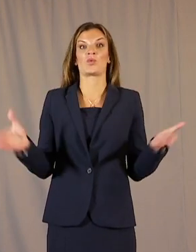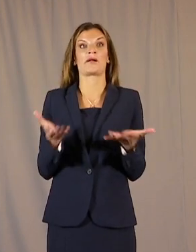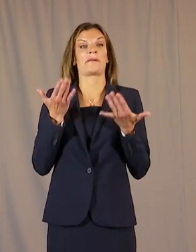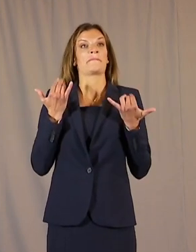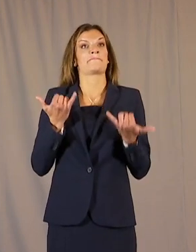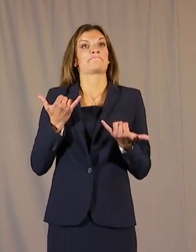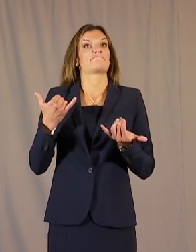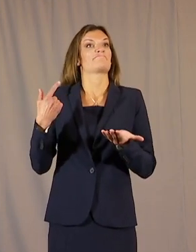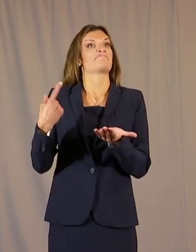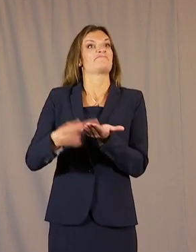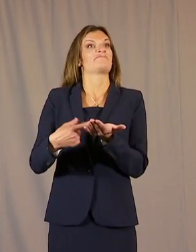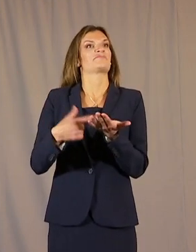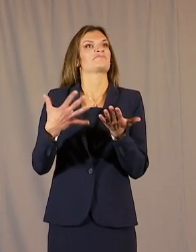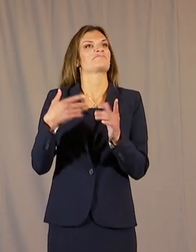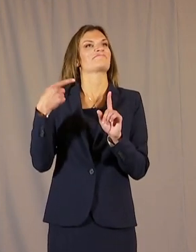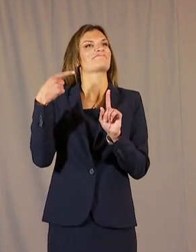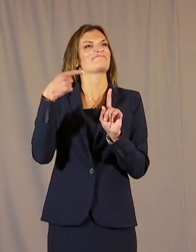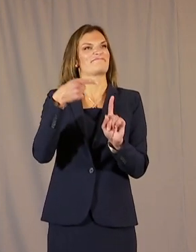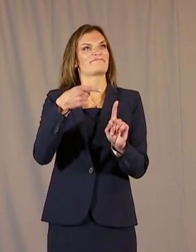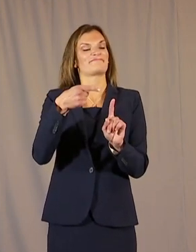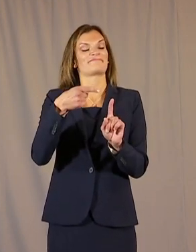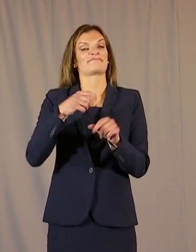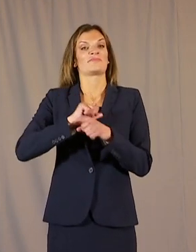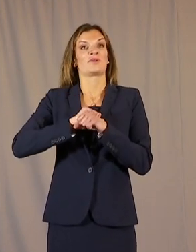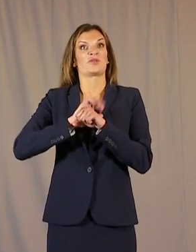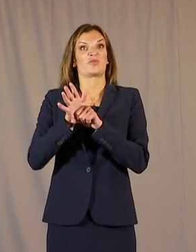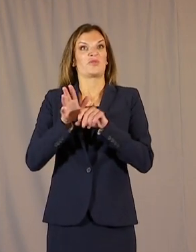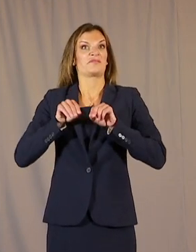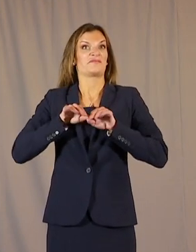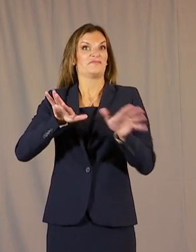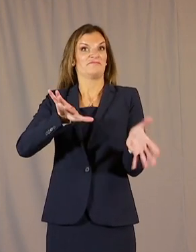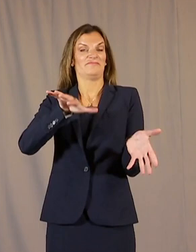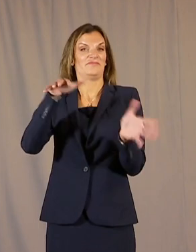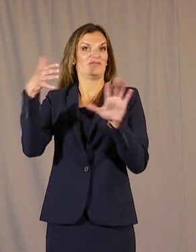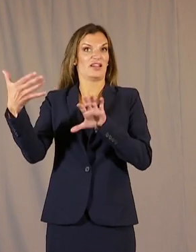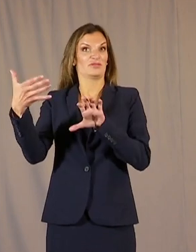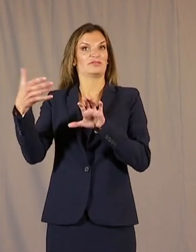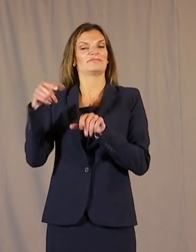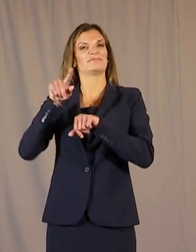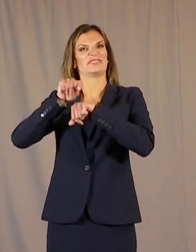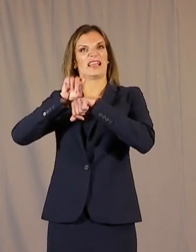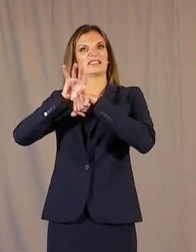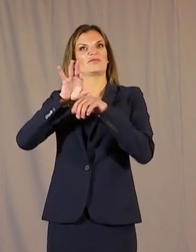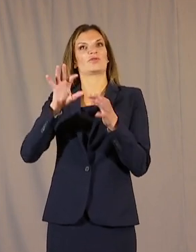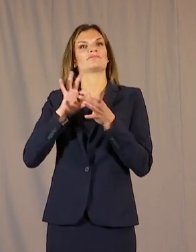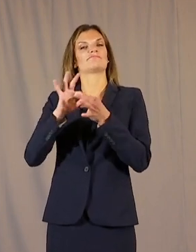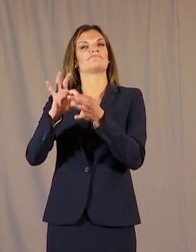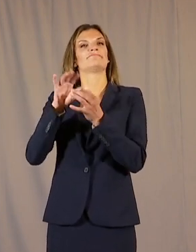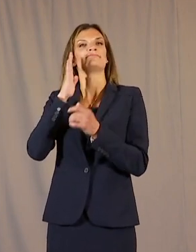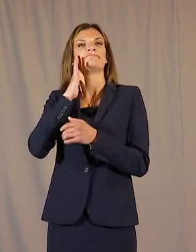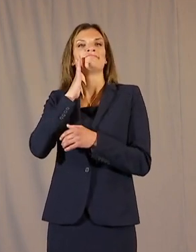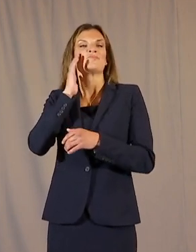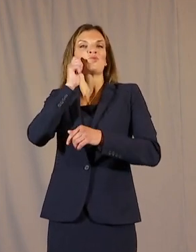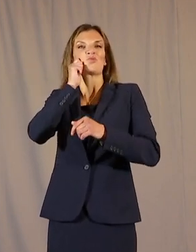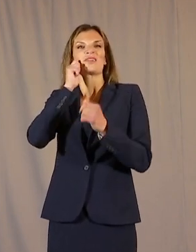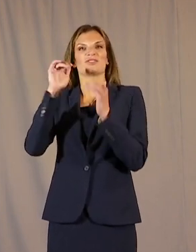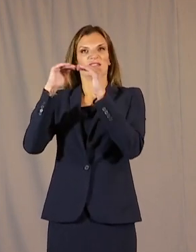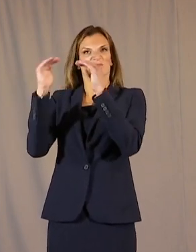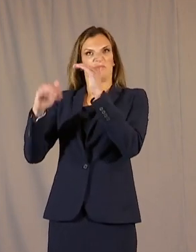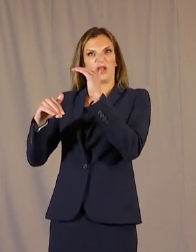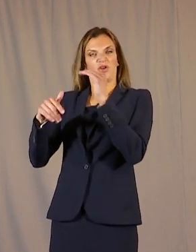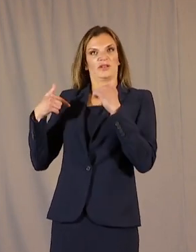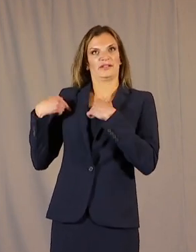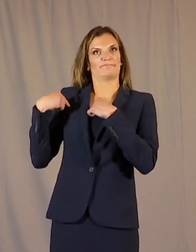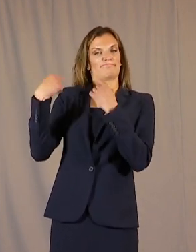coronavirus task force on racial disparities group and conversation. I'm just going to take a moment